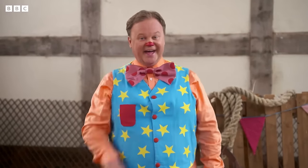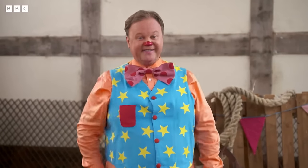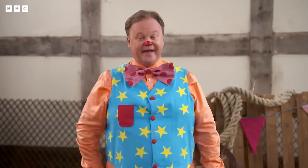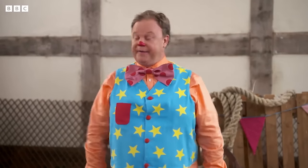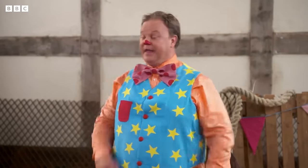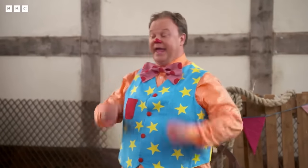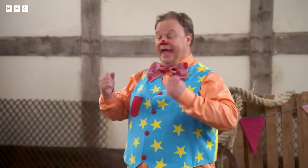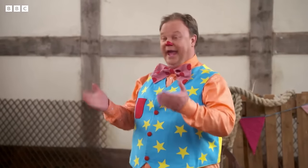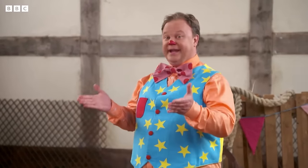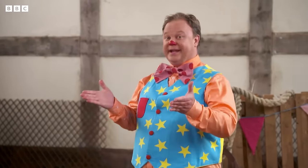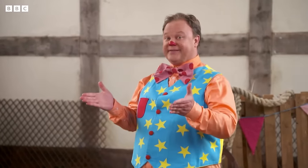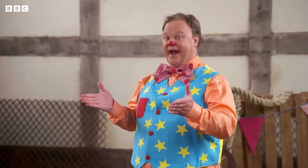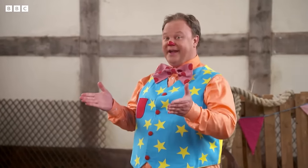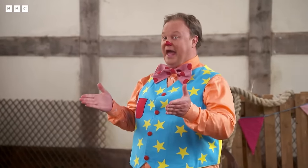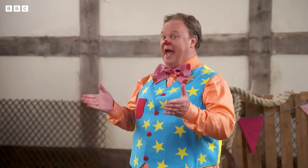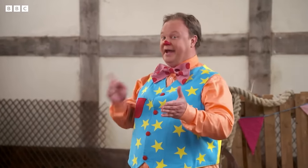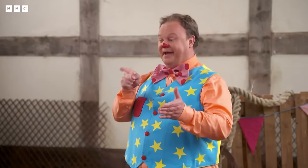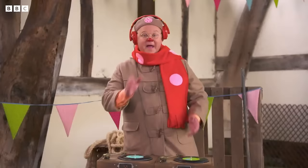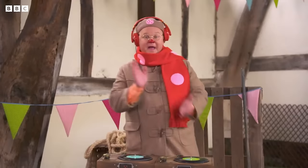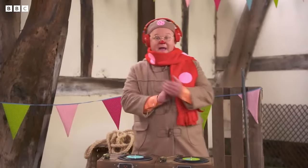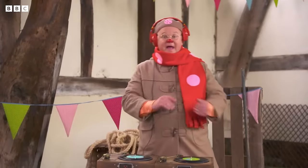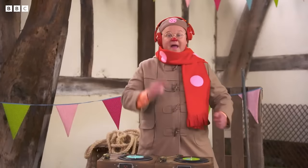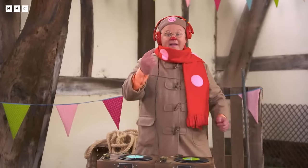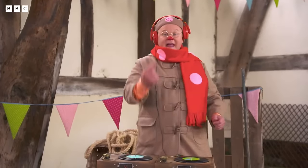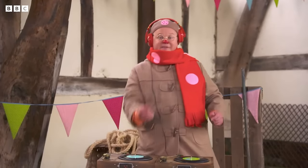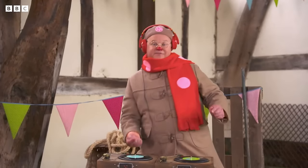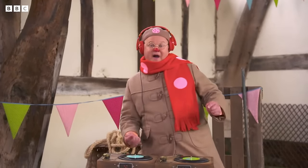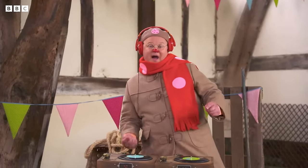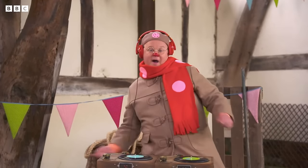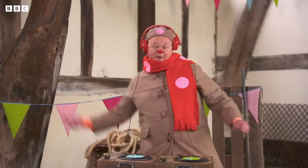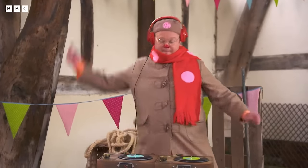Yes. Hit it, Grandad. Let's farm.